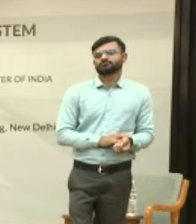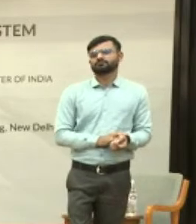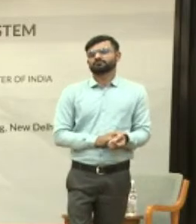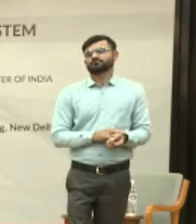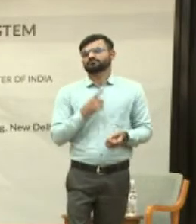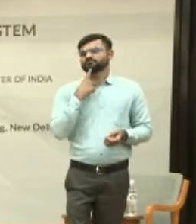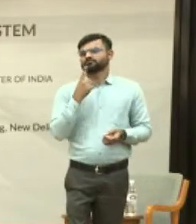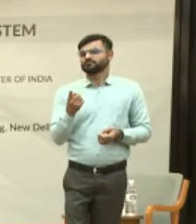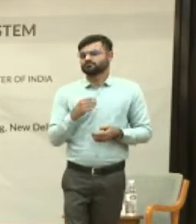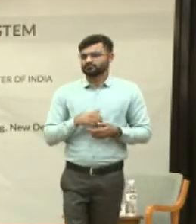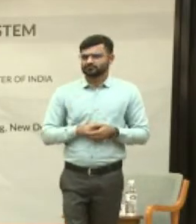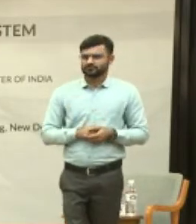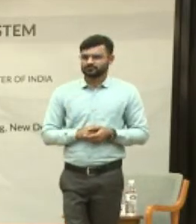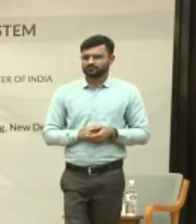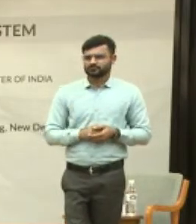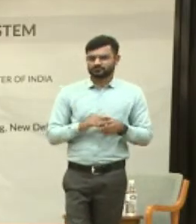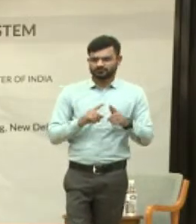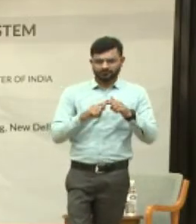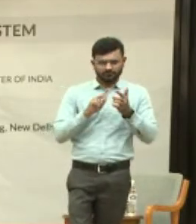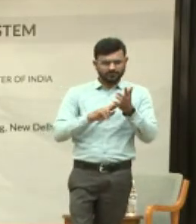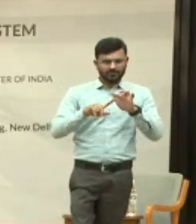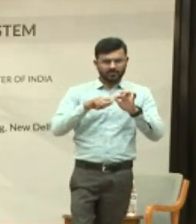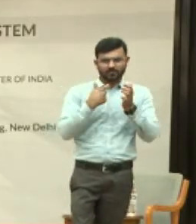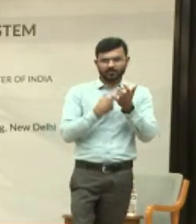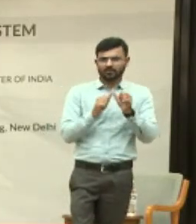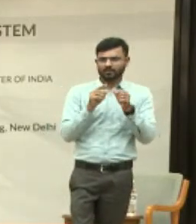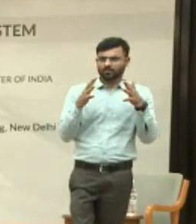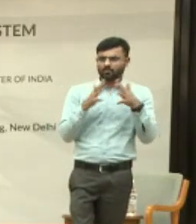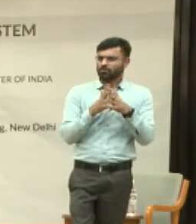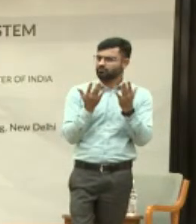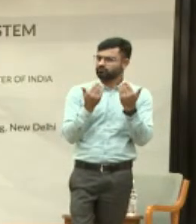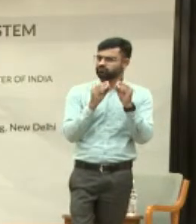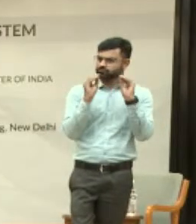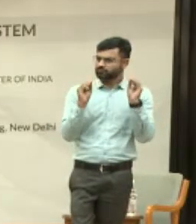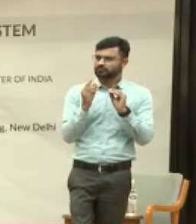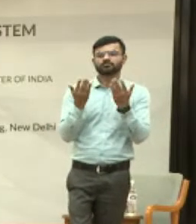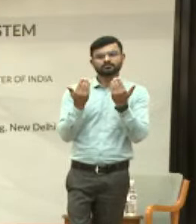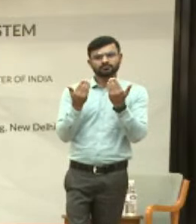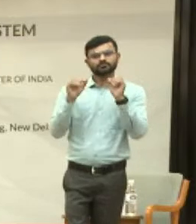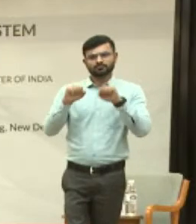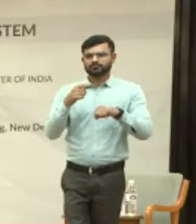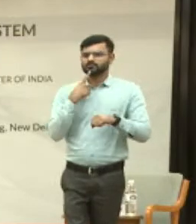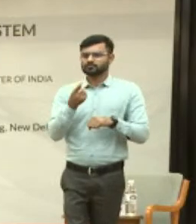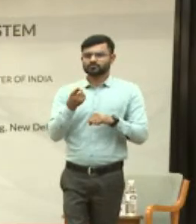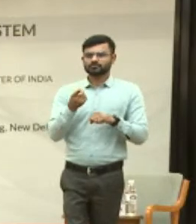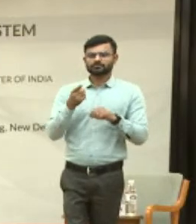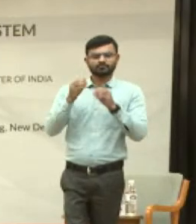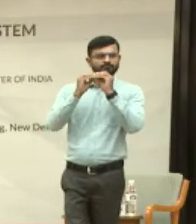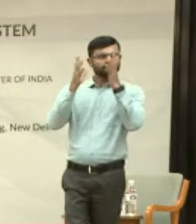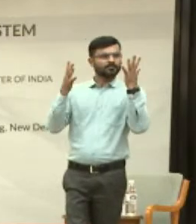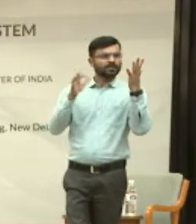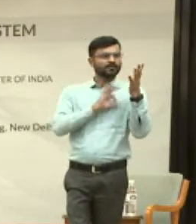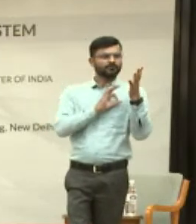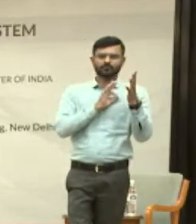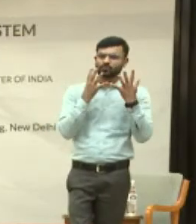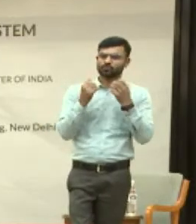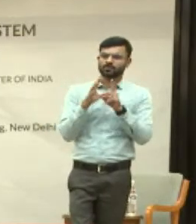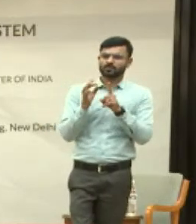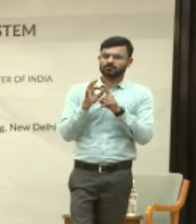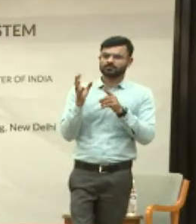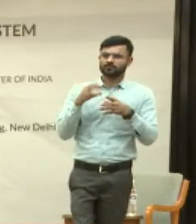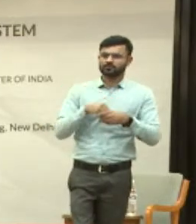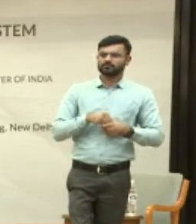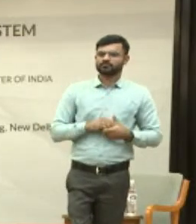You said that the tinkering with the law is not possible. It is possible, not desirable. Okay.